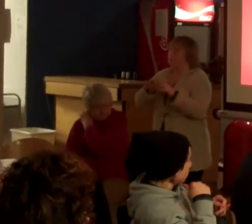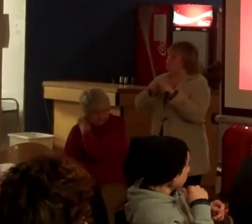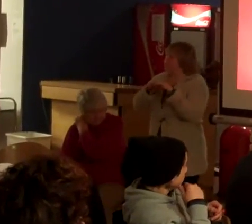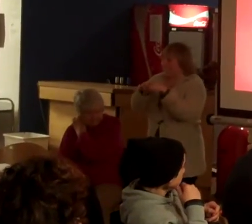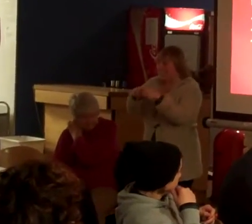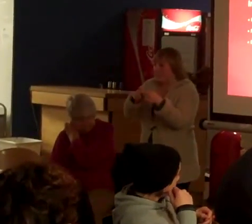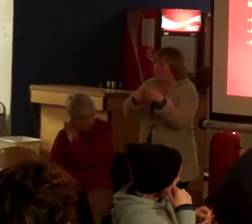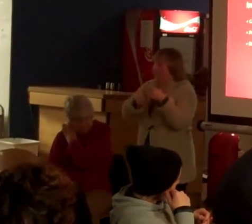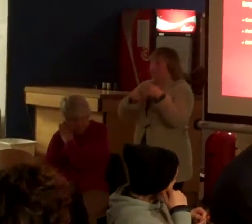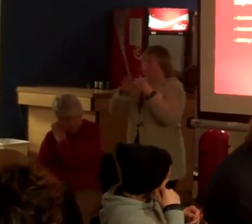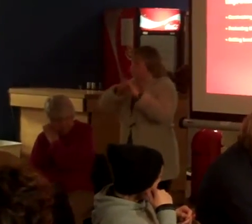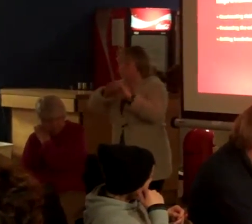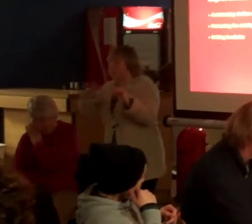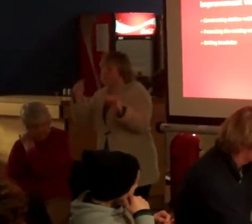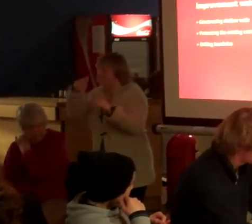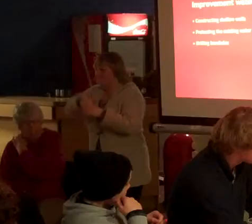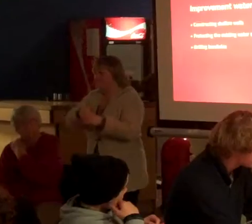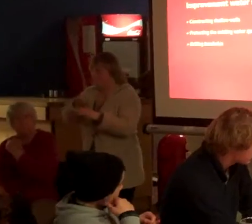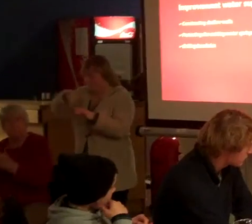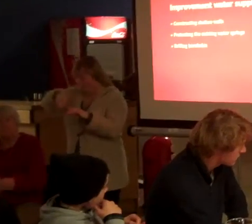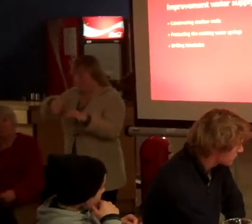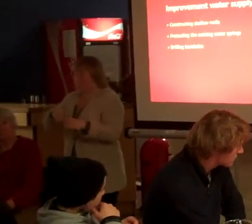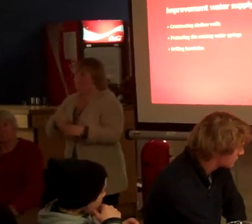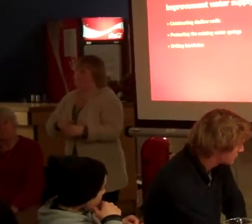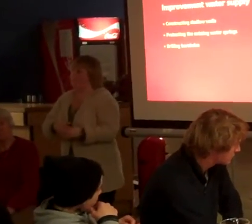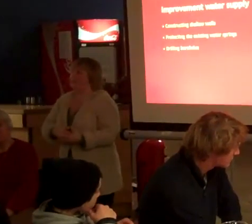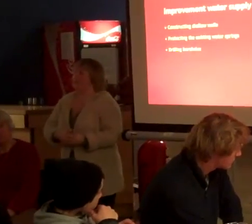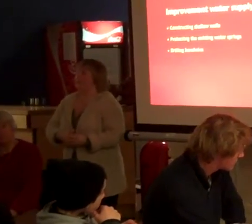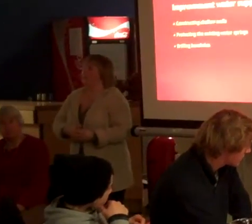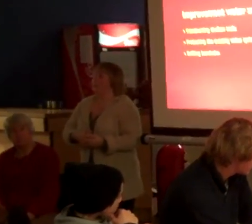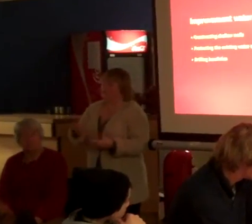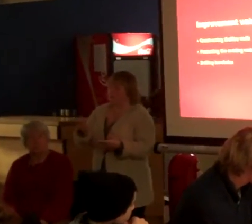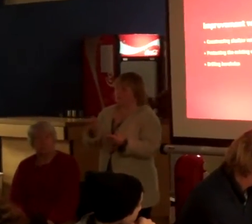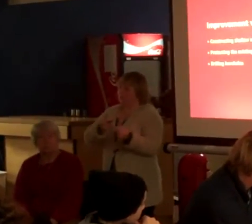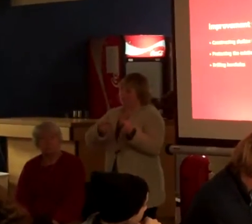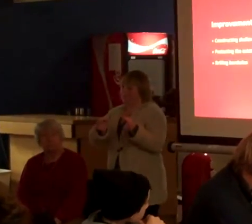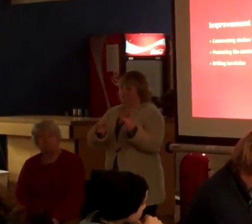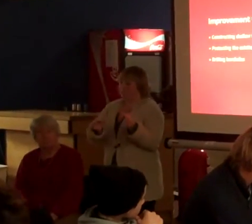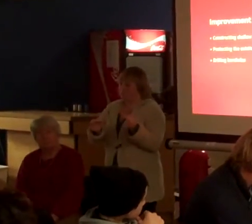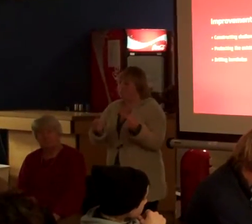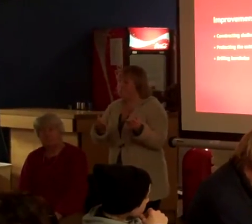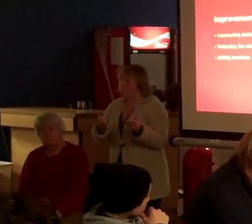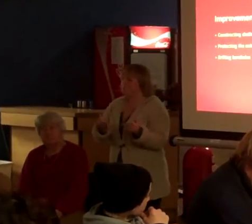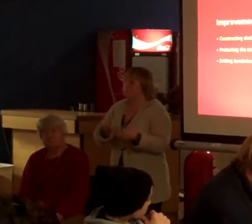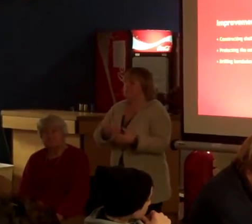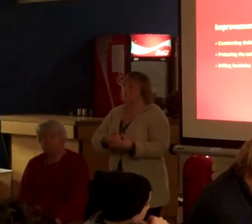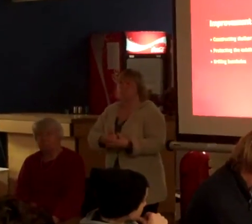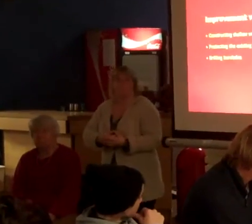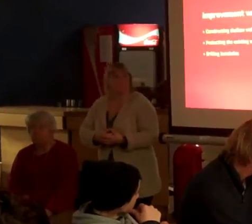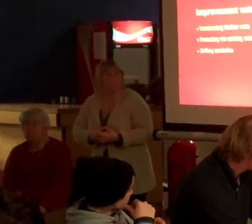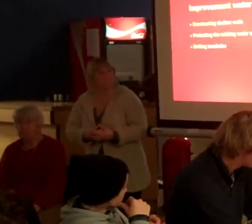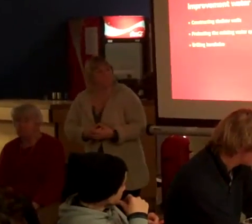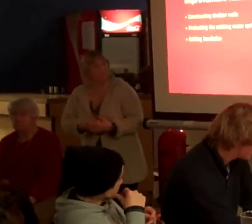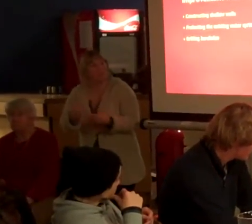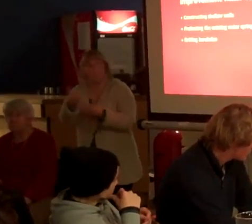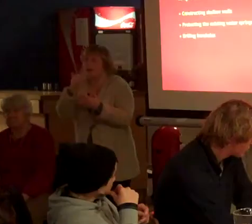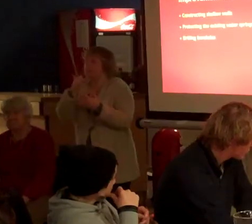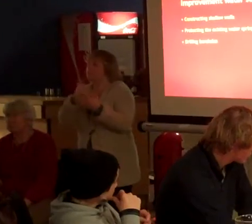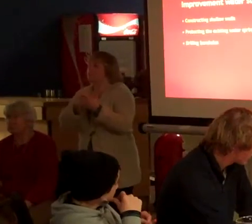bacteria, by germs and all that? That is one other strategy. The last one, the third one, is drilling